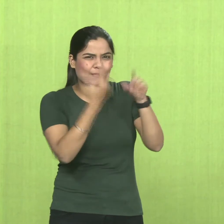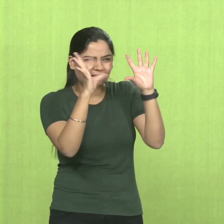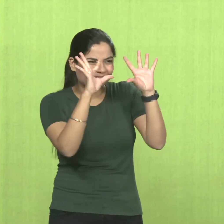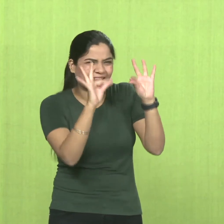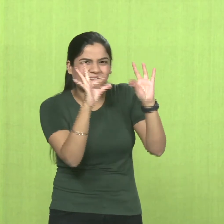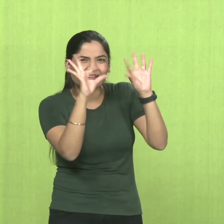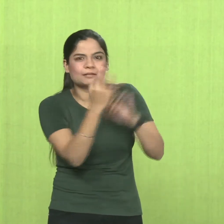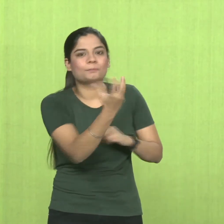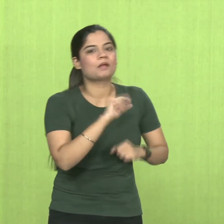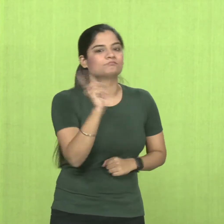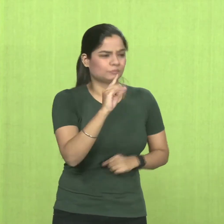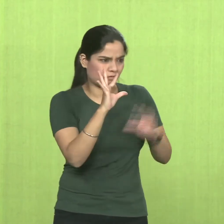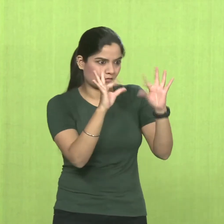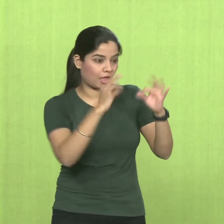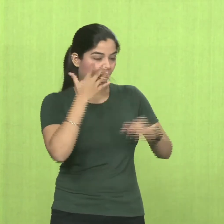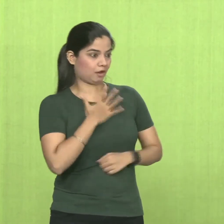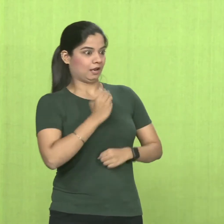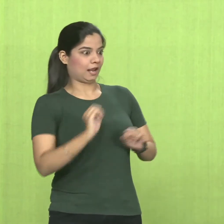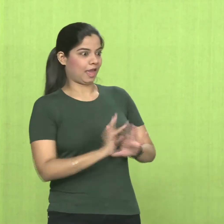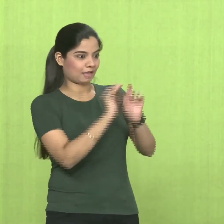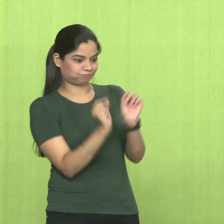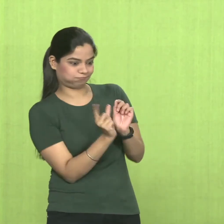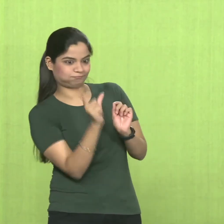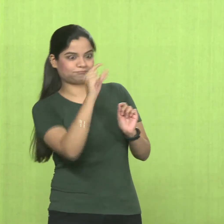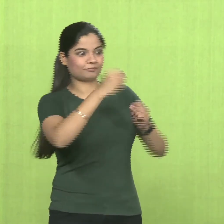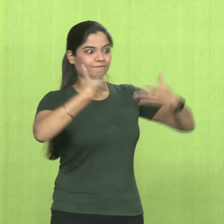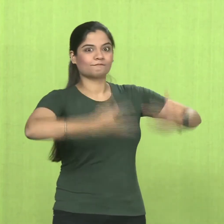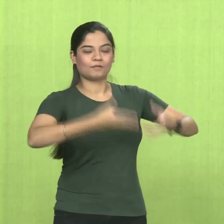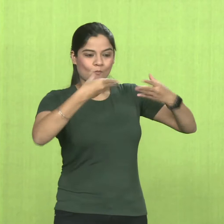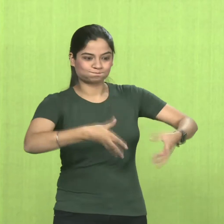not brown or they're not unfresh. Remember that they're fresh and they're crisp.